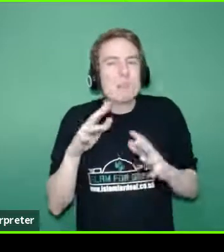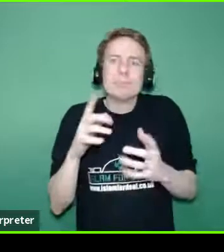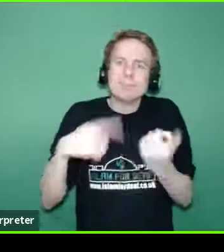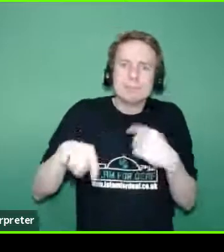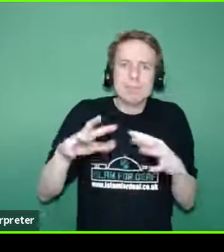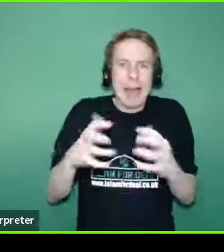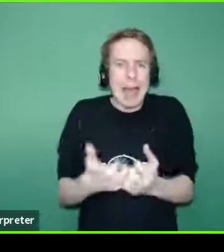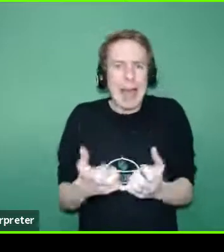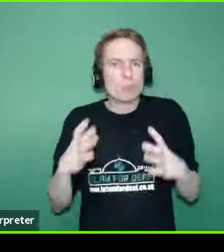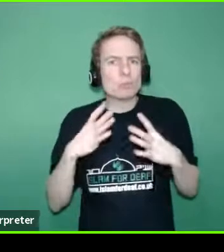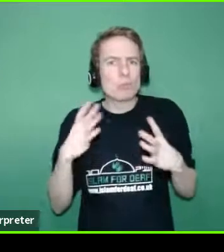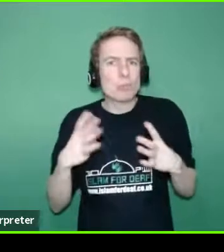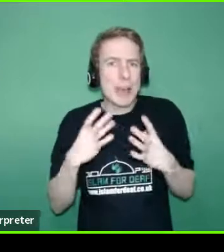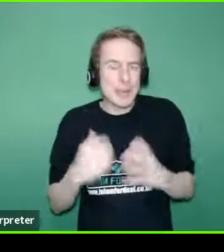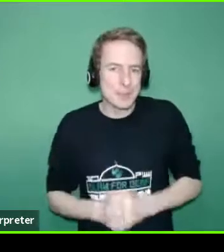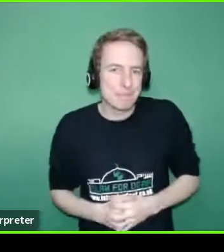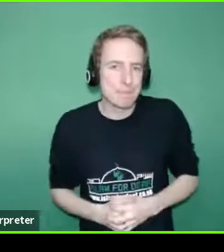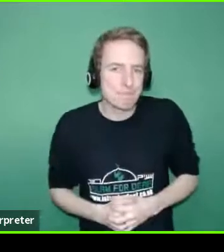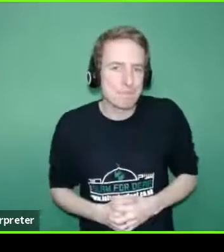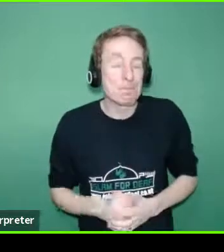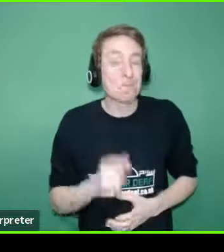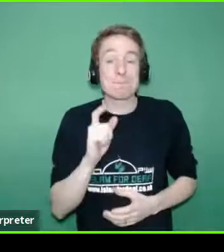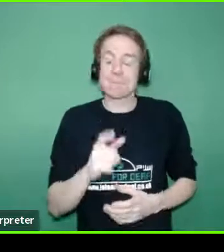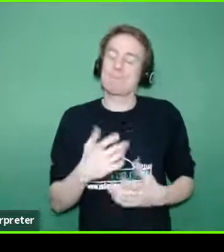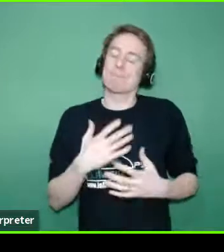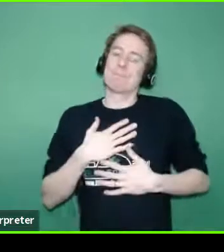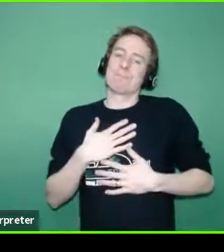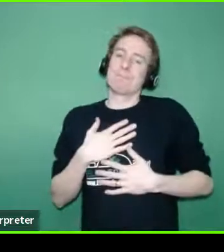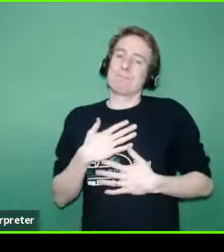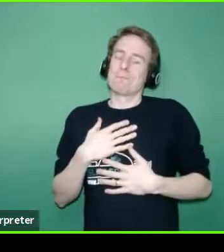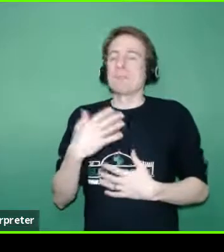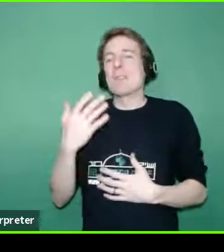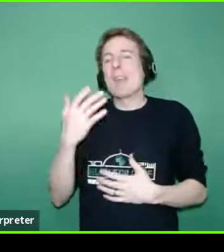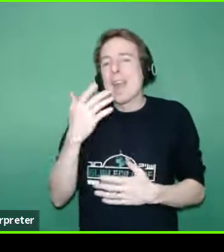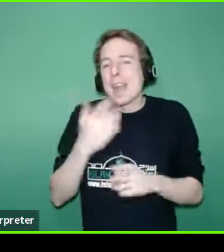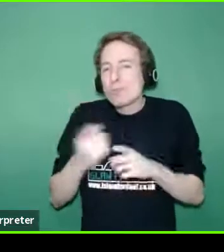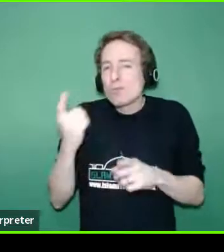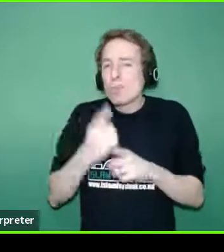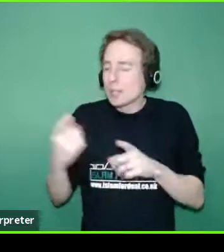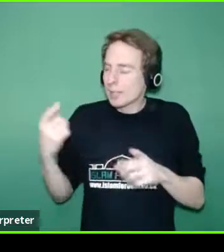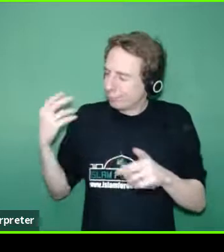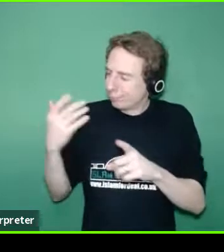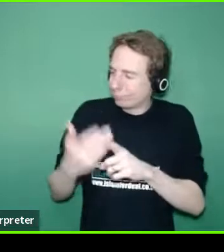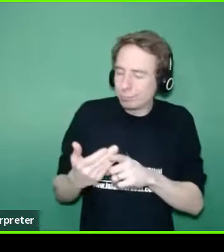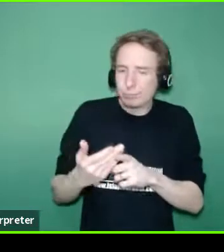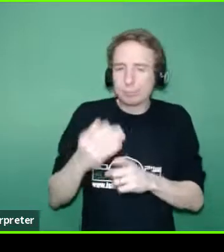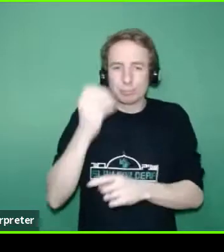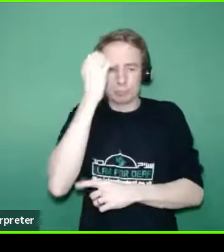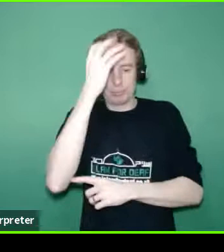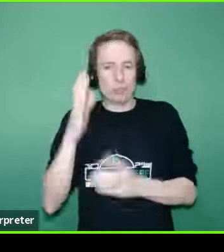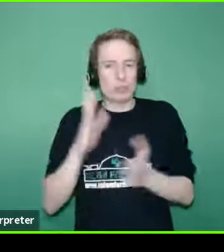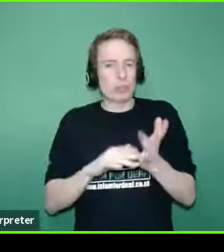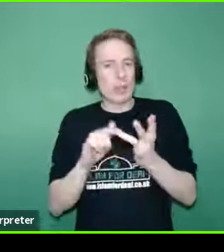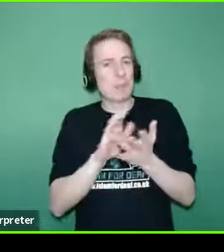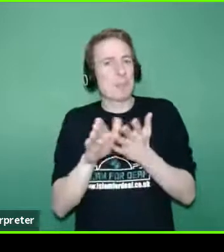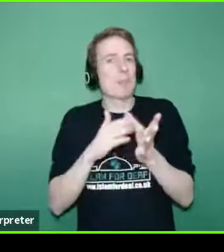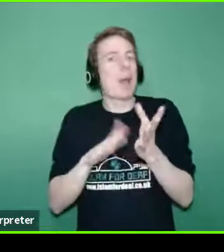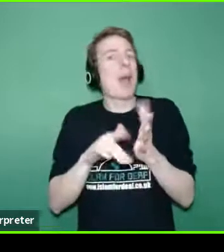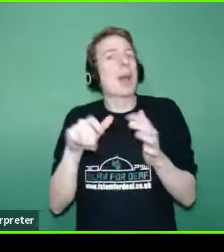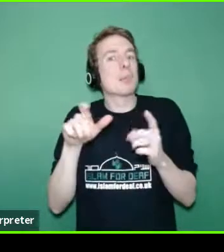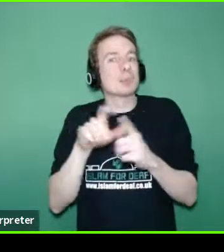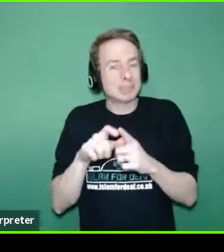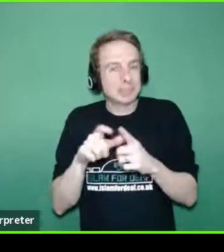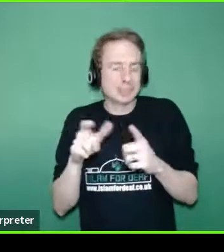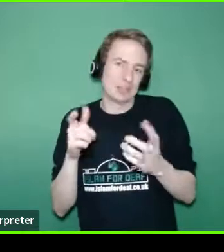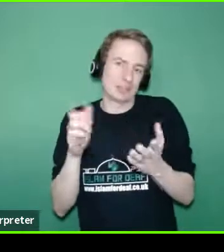weekly basis, we are happy to have our respected Sheikh Muhammad ibn Abdullah al-Maliki with us, who